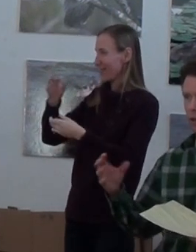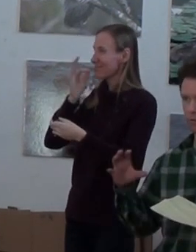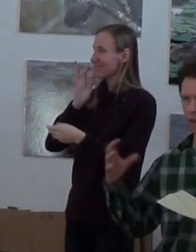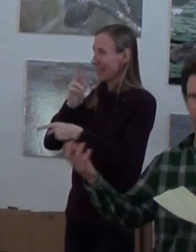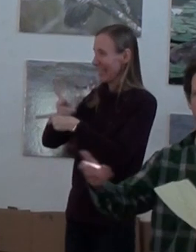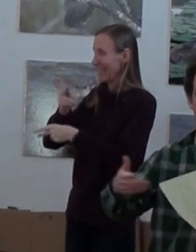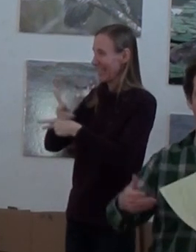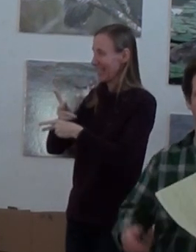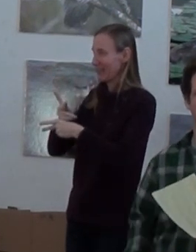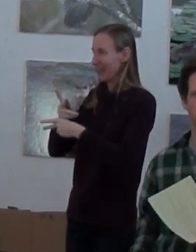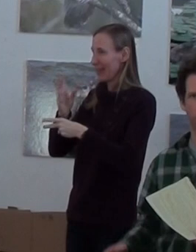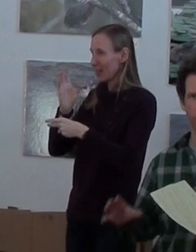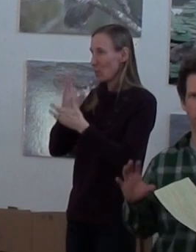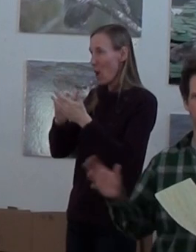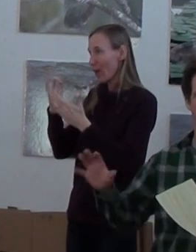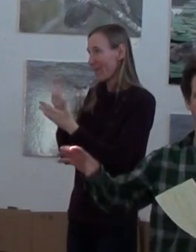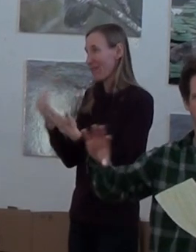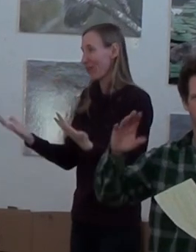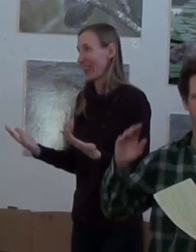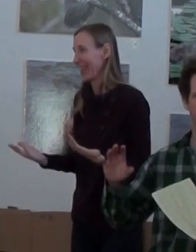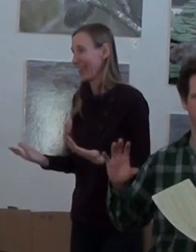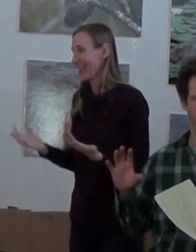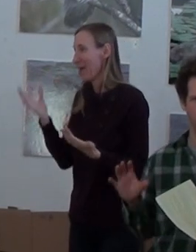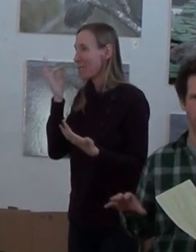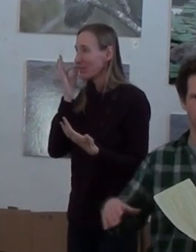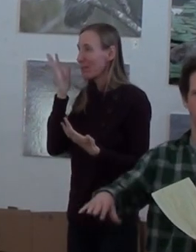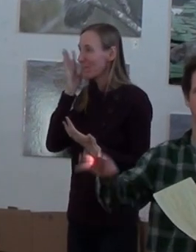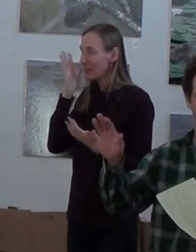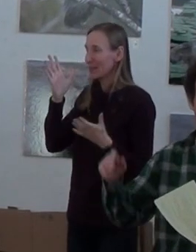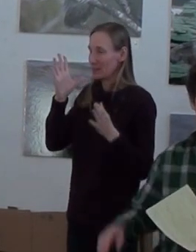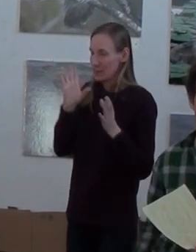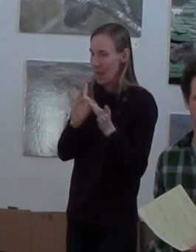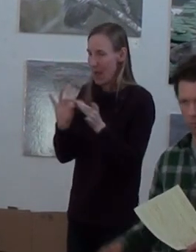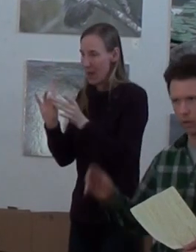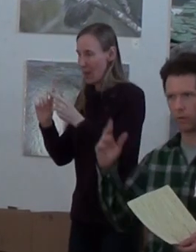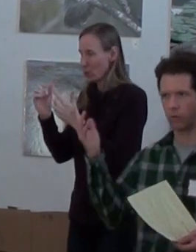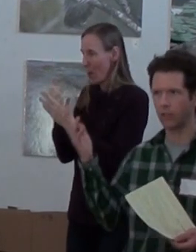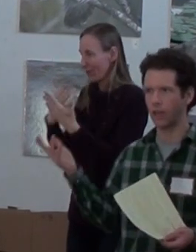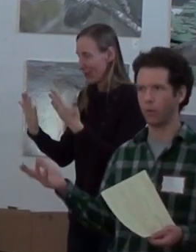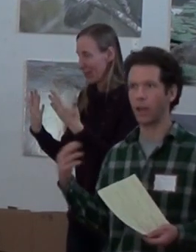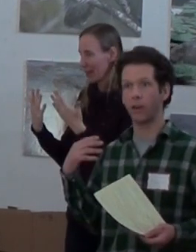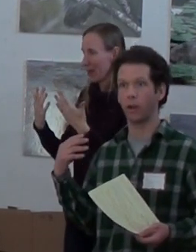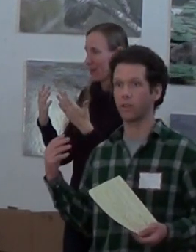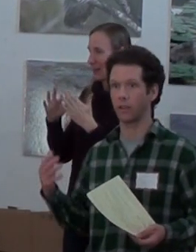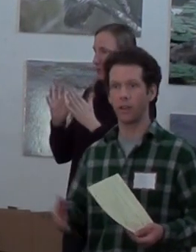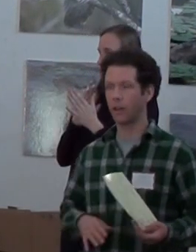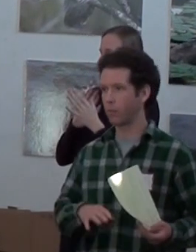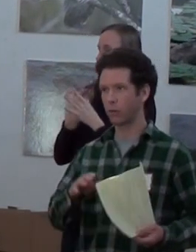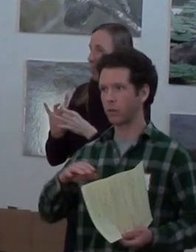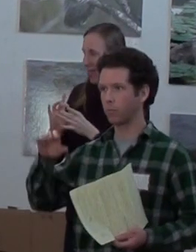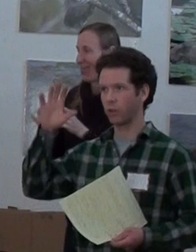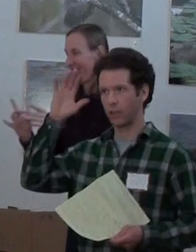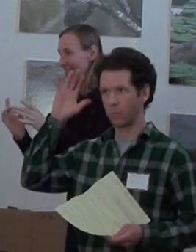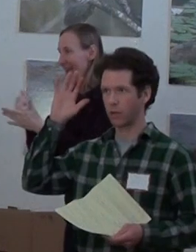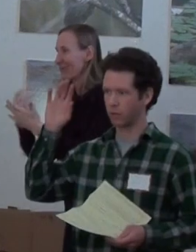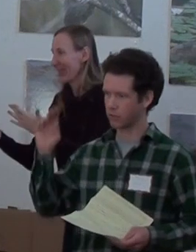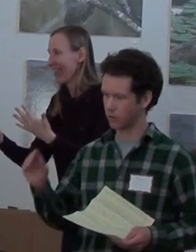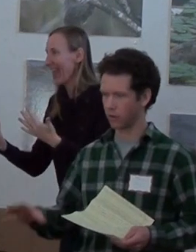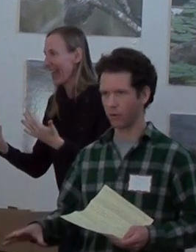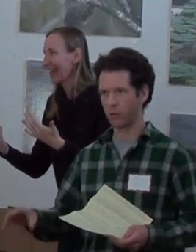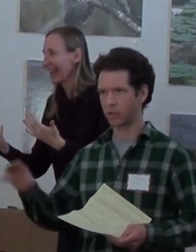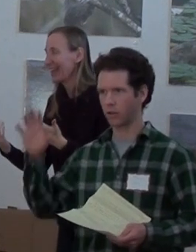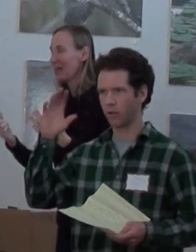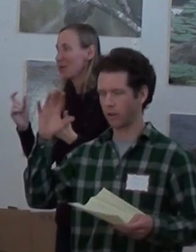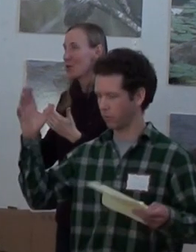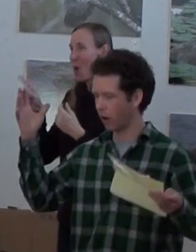so enveloped. Bees are tied into everything. It's going to tie you into everything too. If you think that way, I do. I think you sometimes think in the big picture